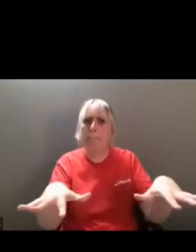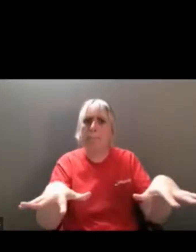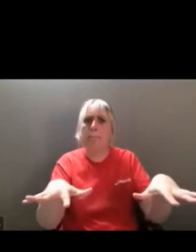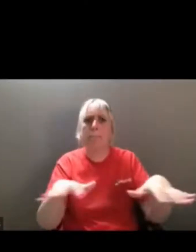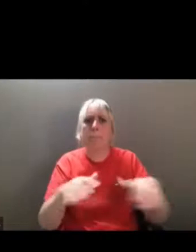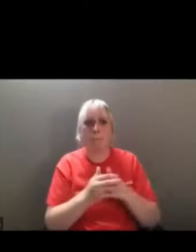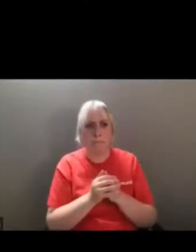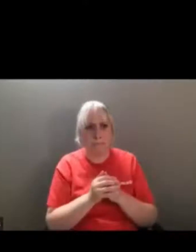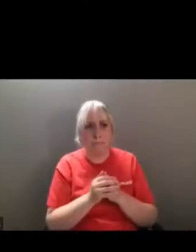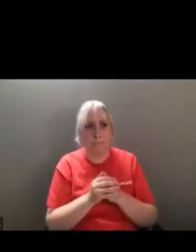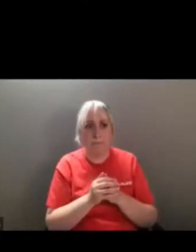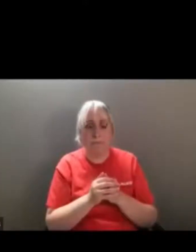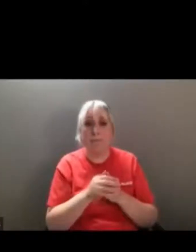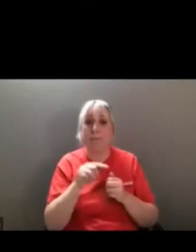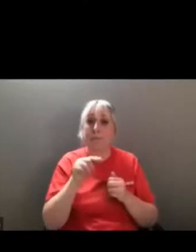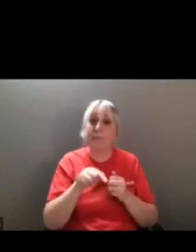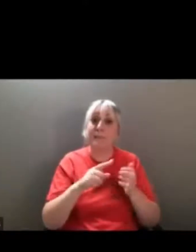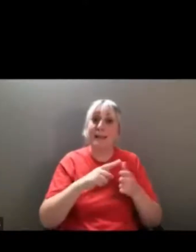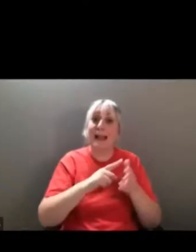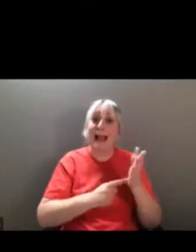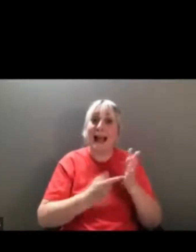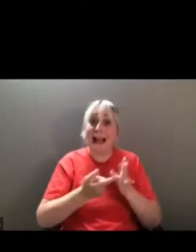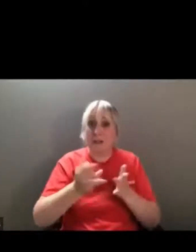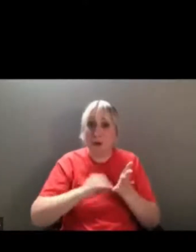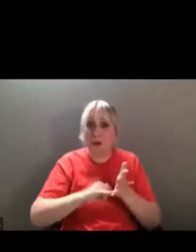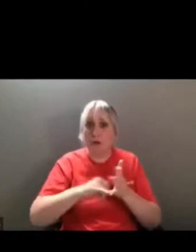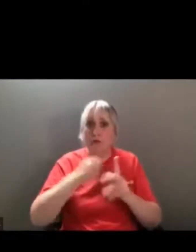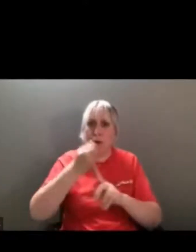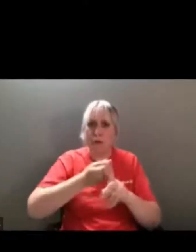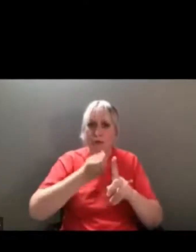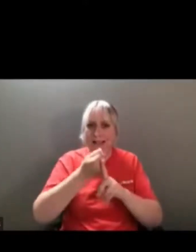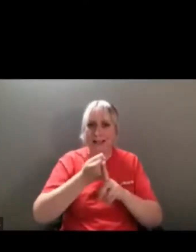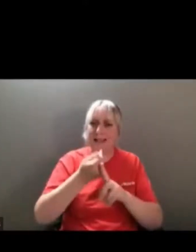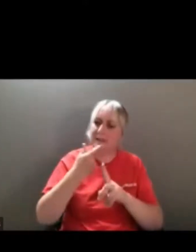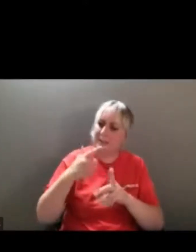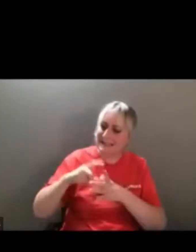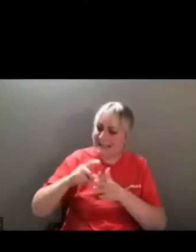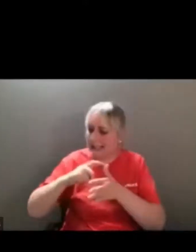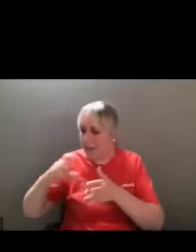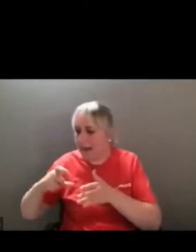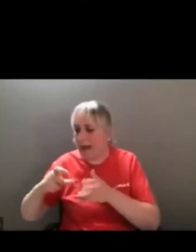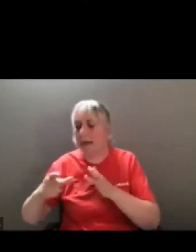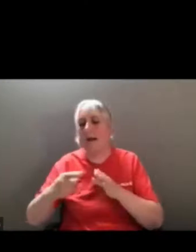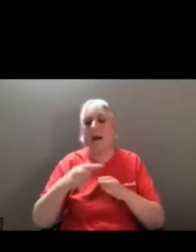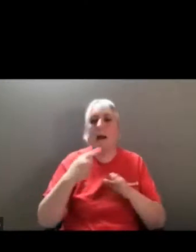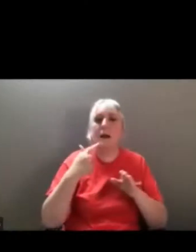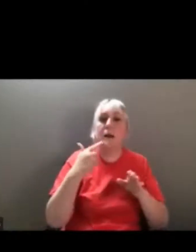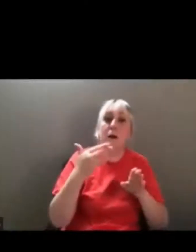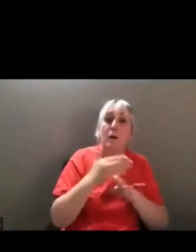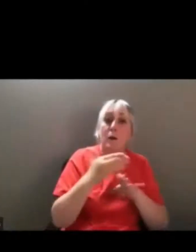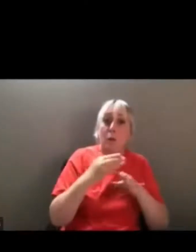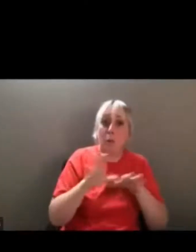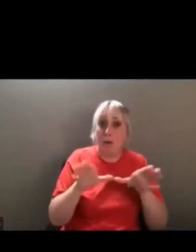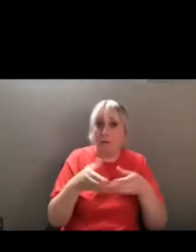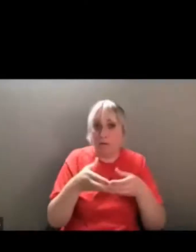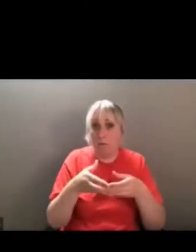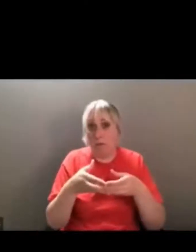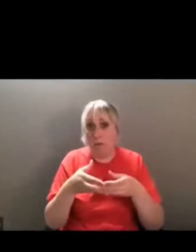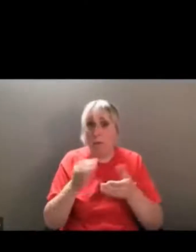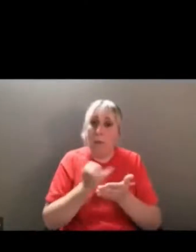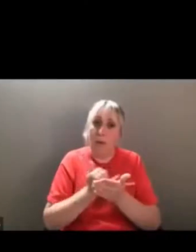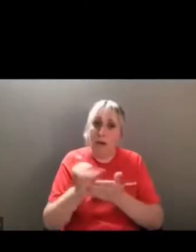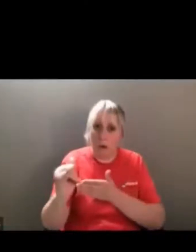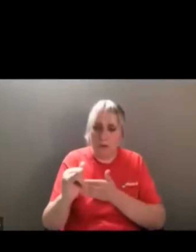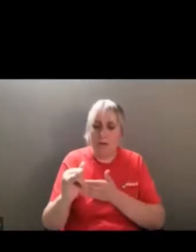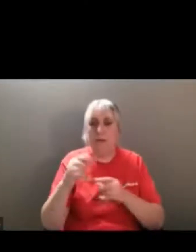Protests against Atos, organised by groups such as DPAC and Boycott Workfare, failed to permeate into the mainstream. With